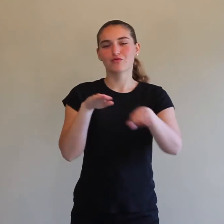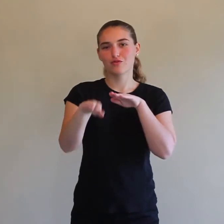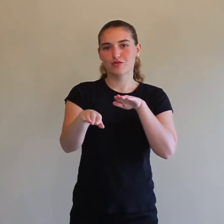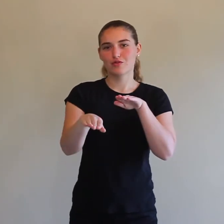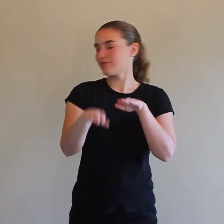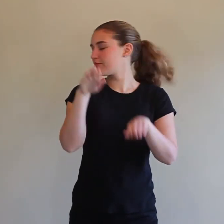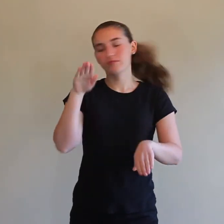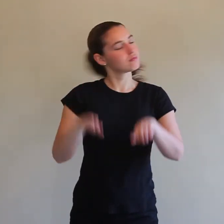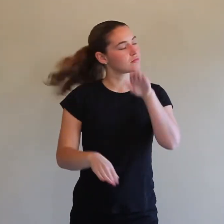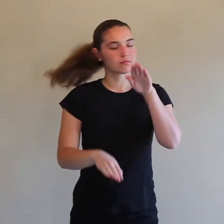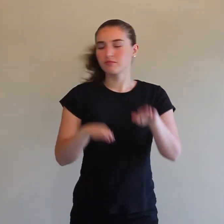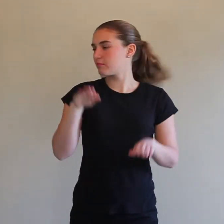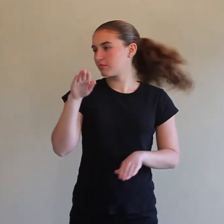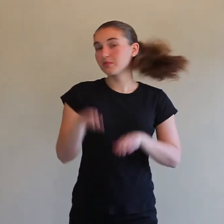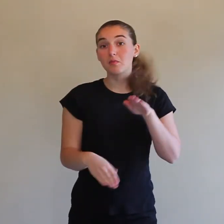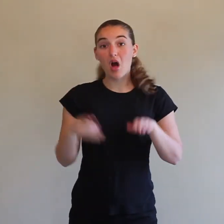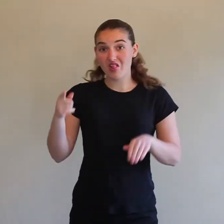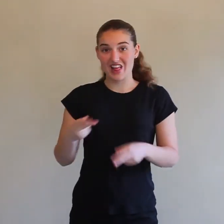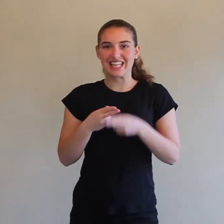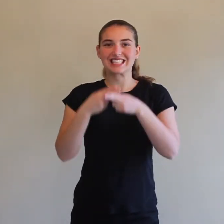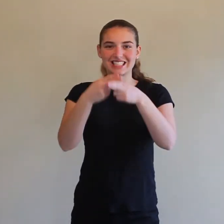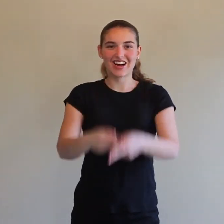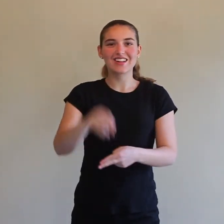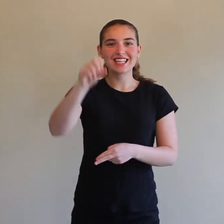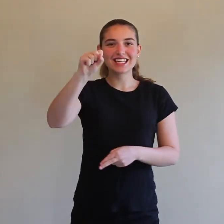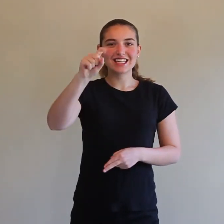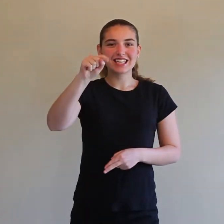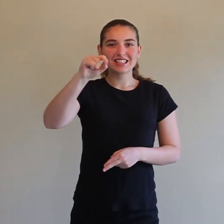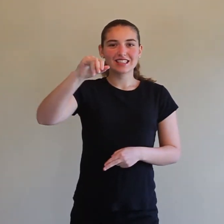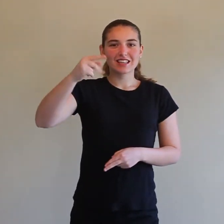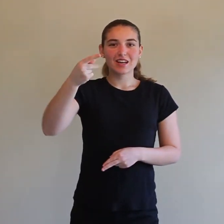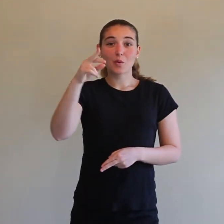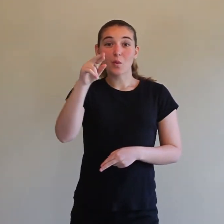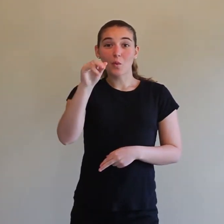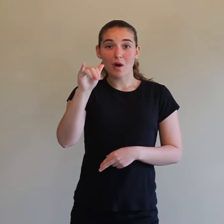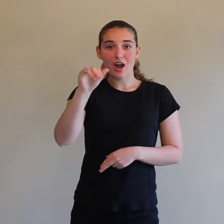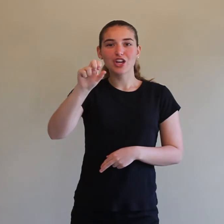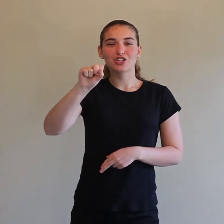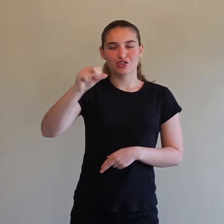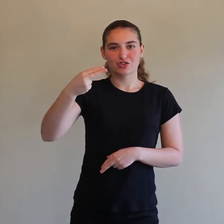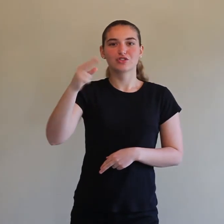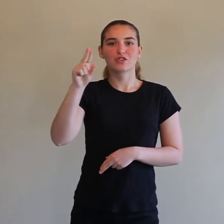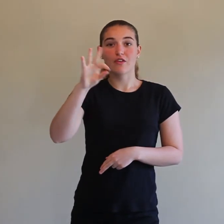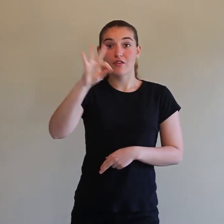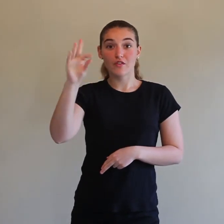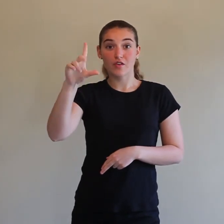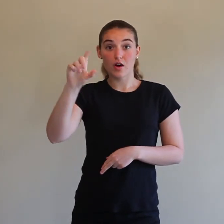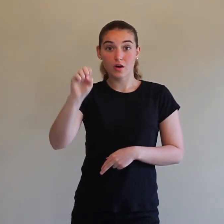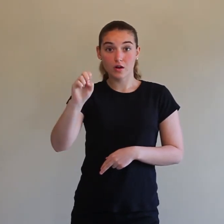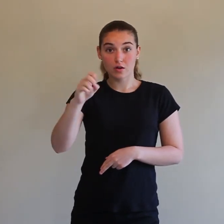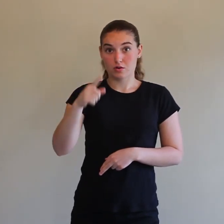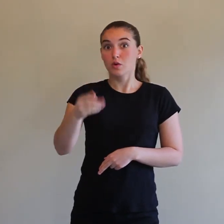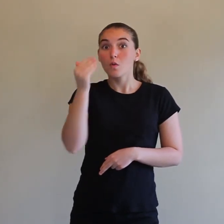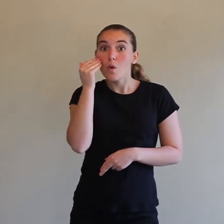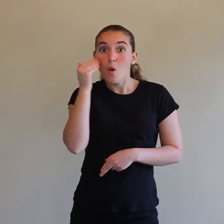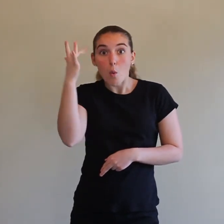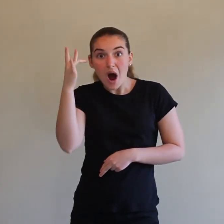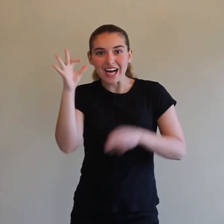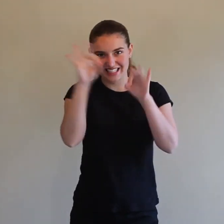along the sand. This is called the stingray shuffle. Do you know why it's important? It's